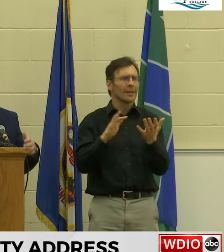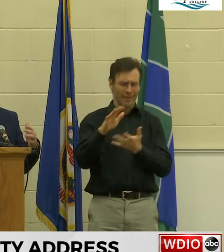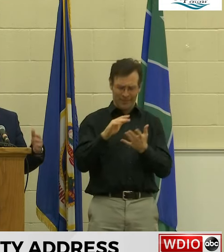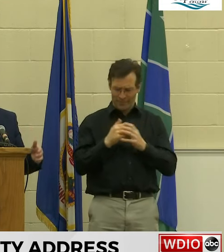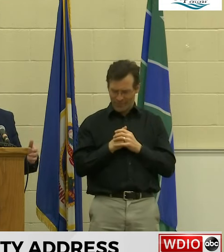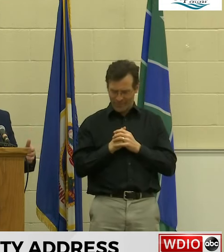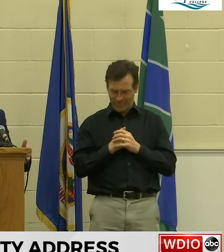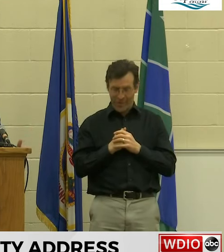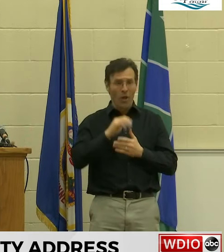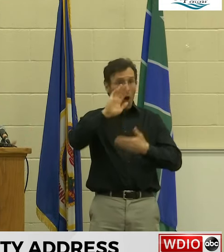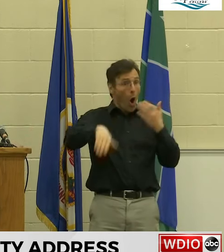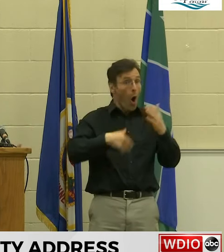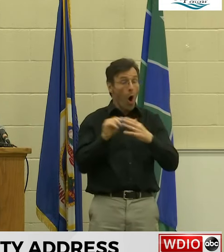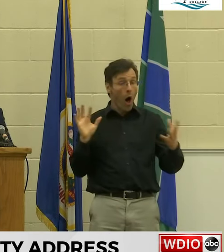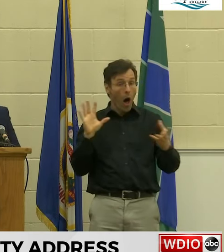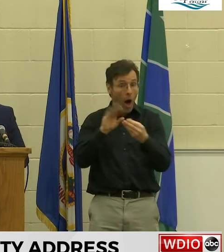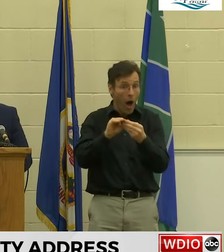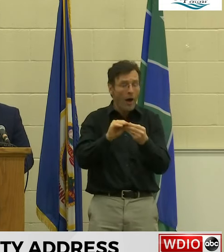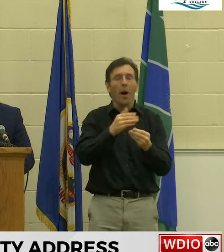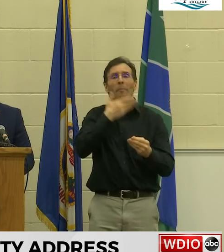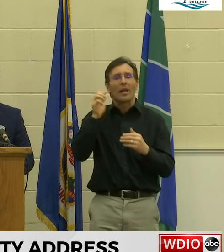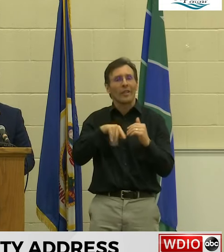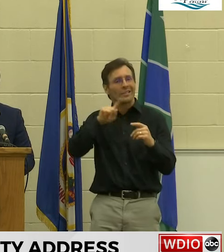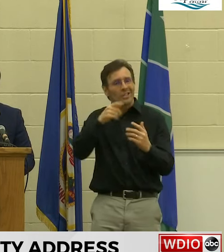the sum of the whole is greater than its parts.